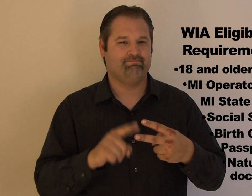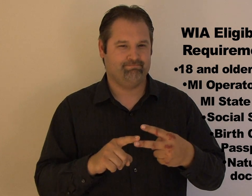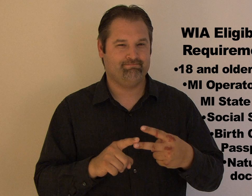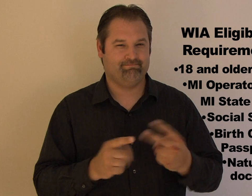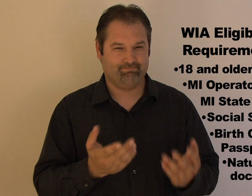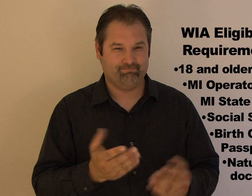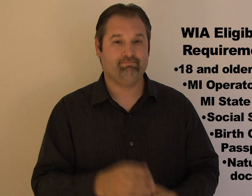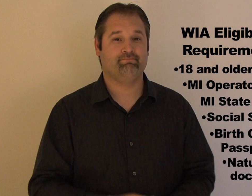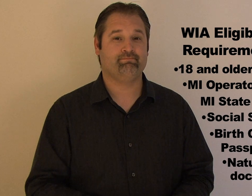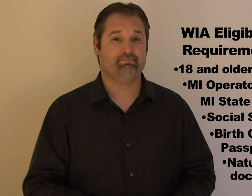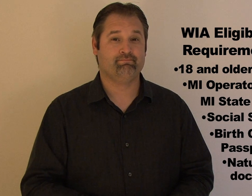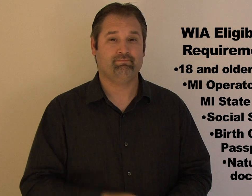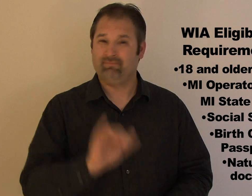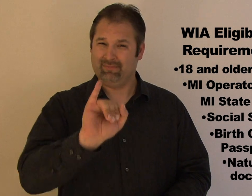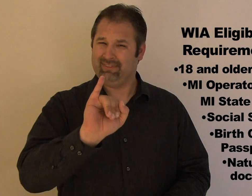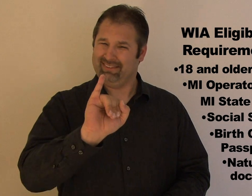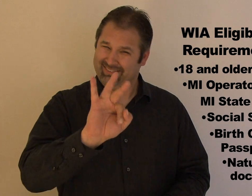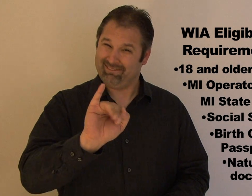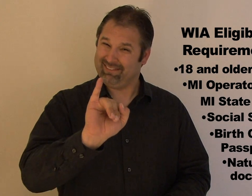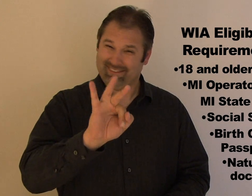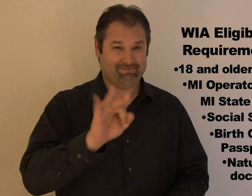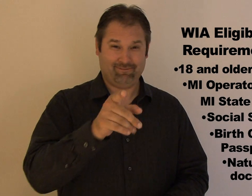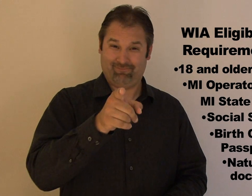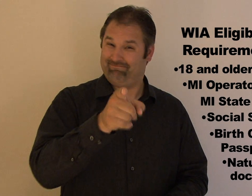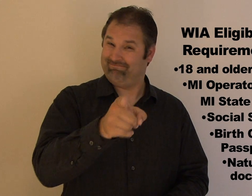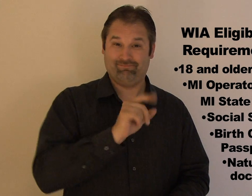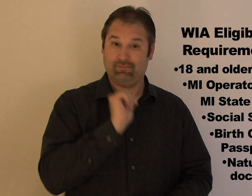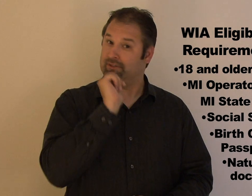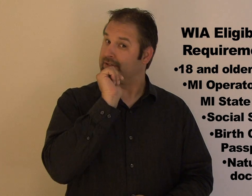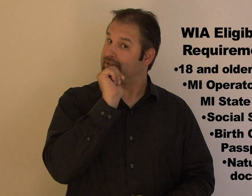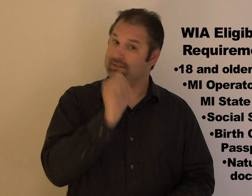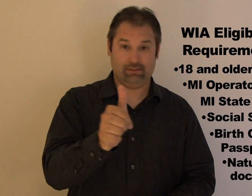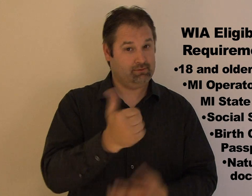You'll need either your birth certificate or your passport.